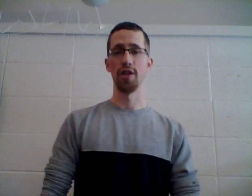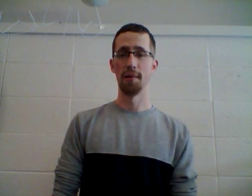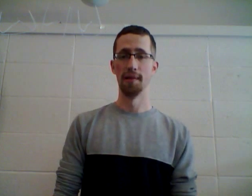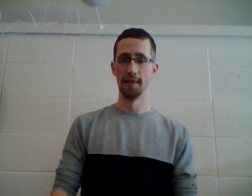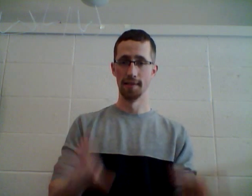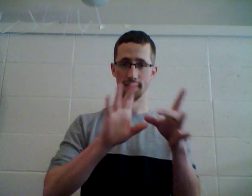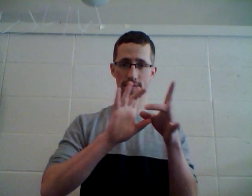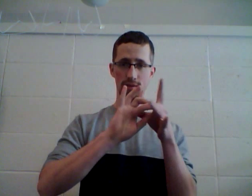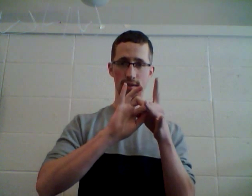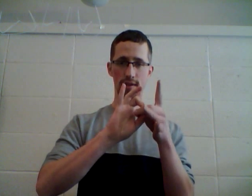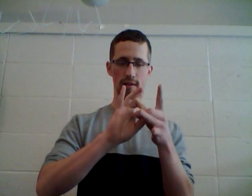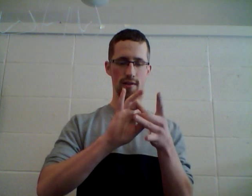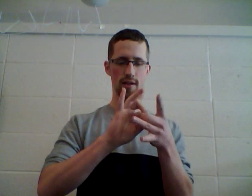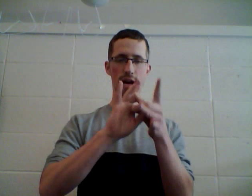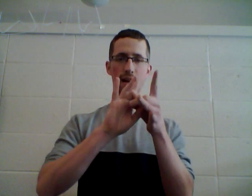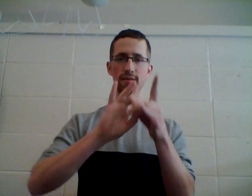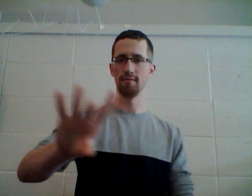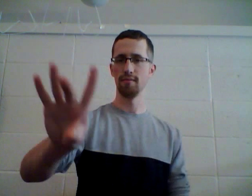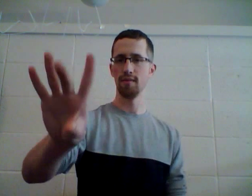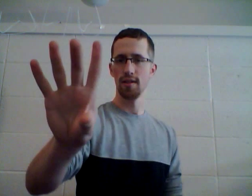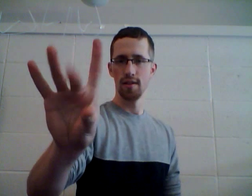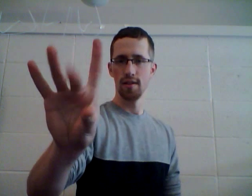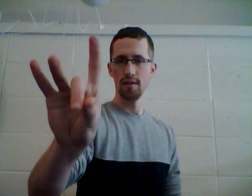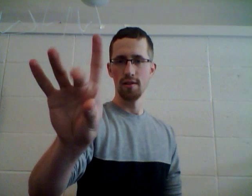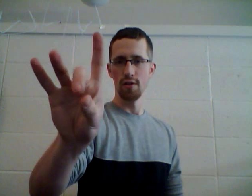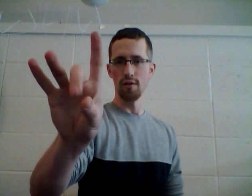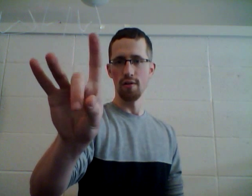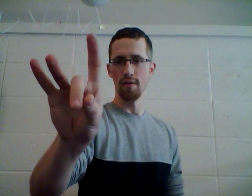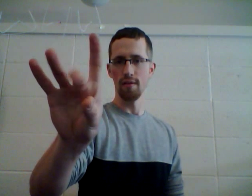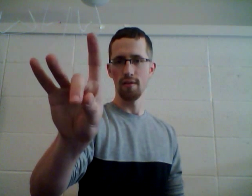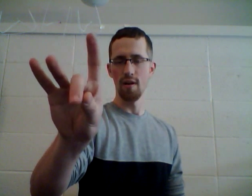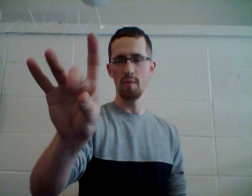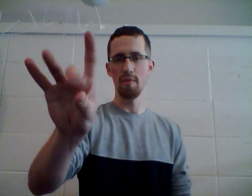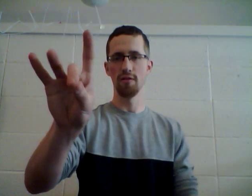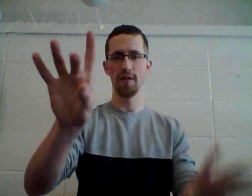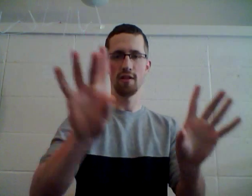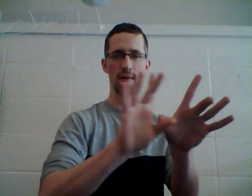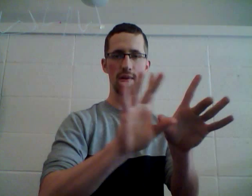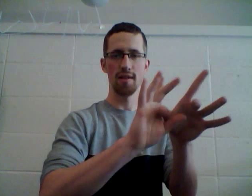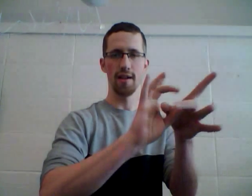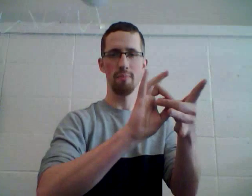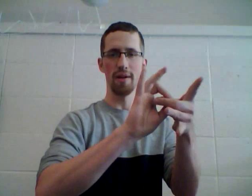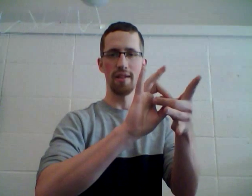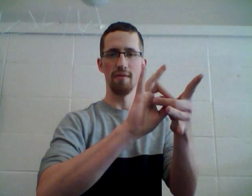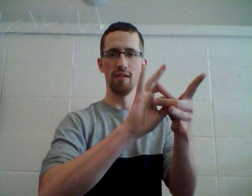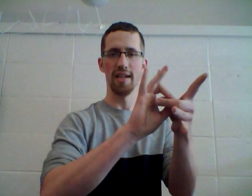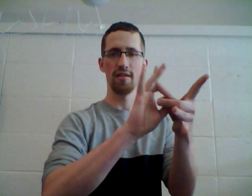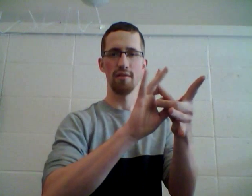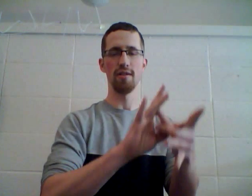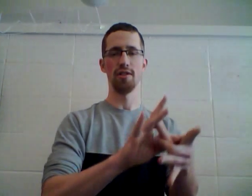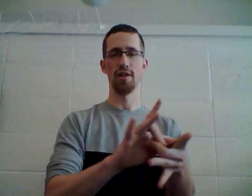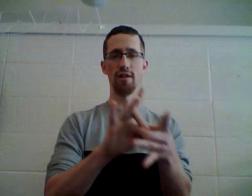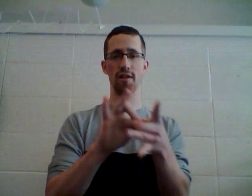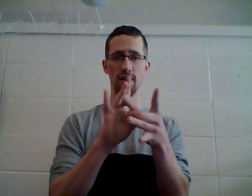Relationship. You got your thumb and middle finger coming together, but they've linked around each other.